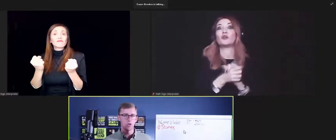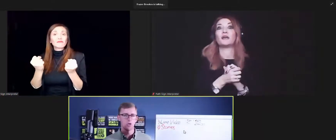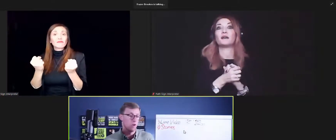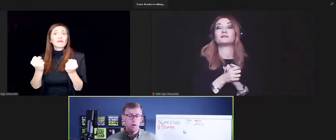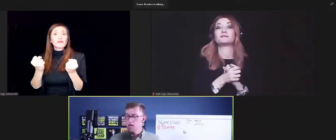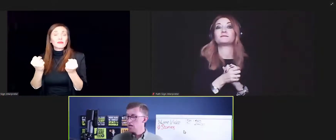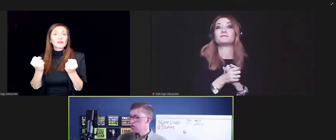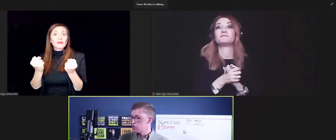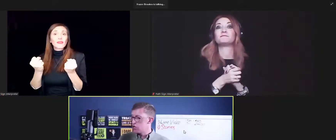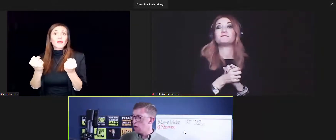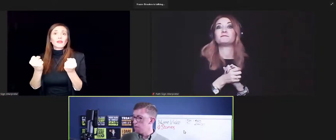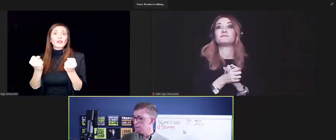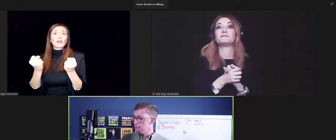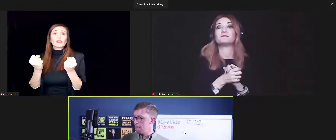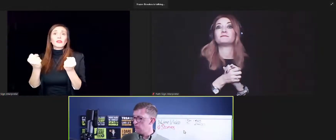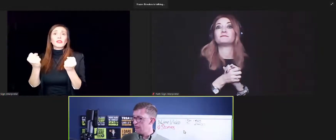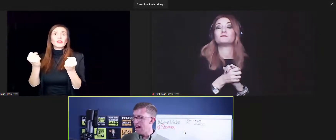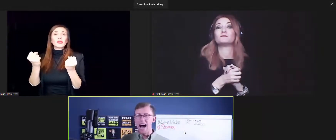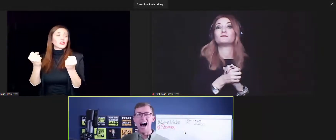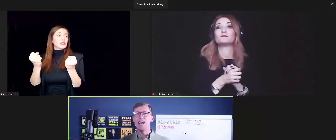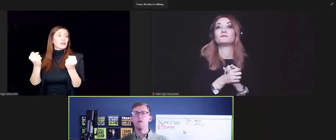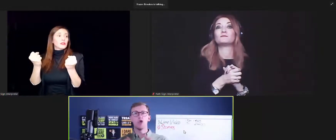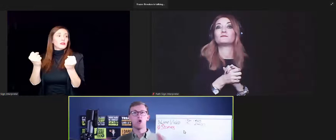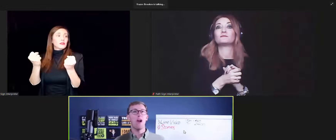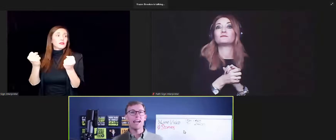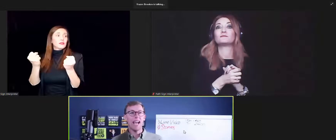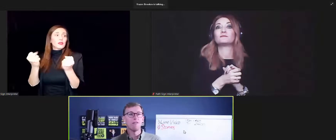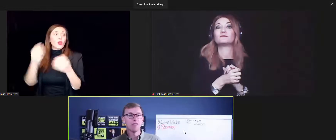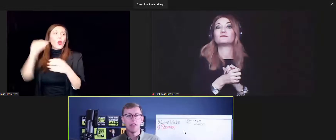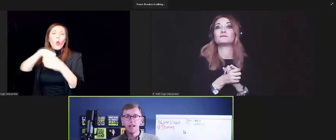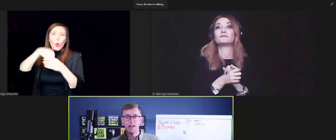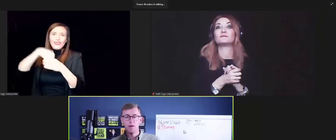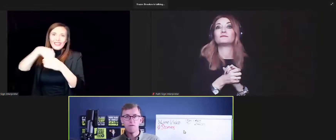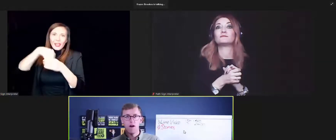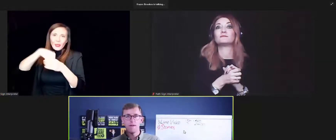it was true. So I love to track